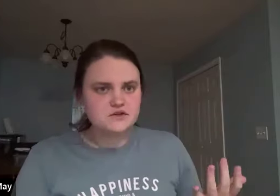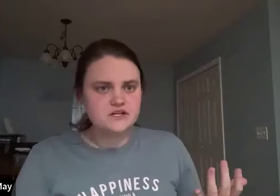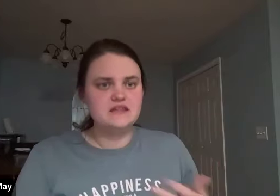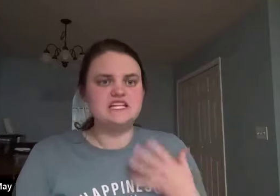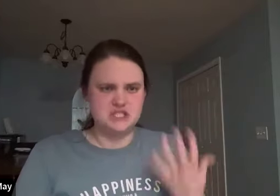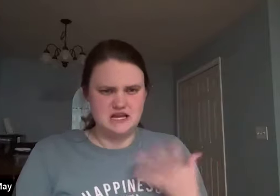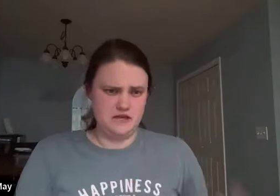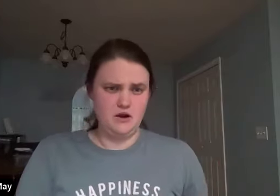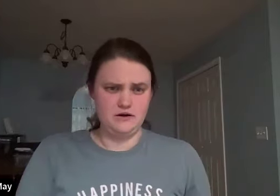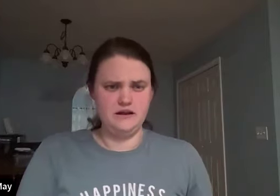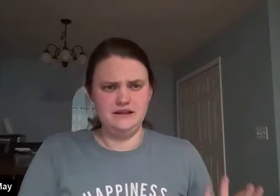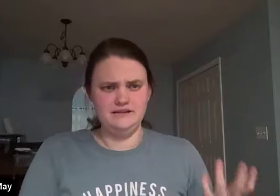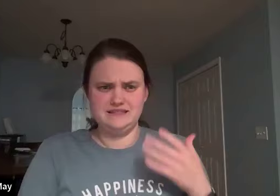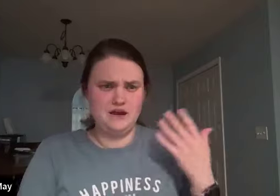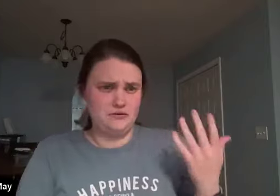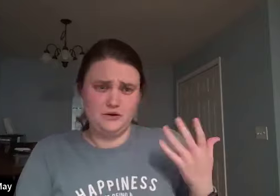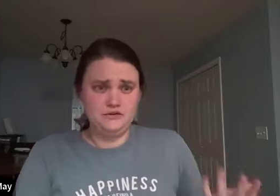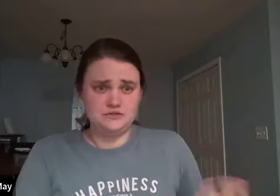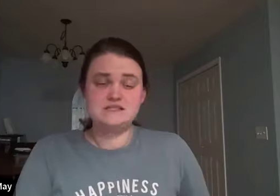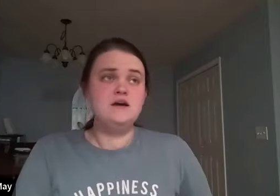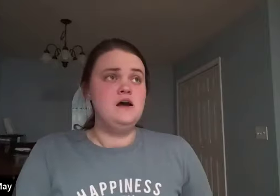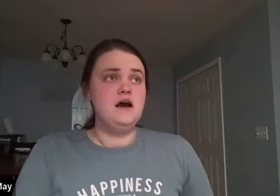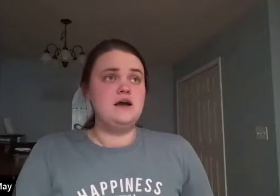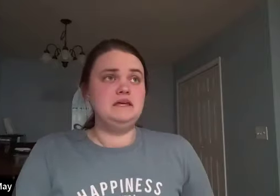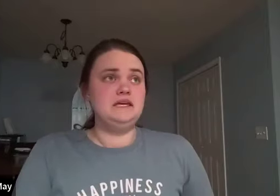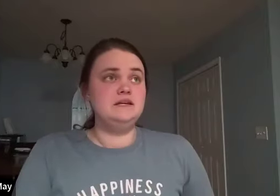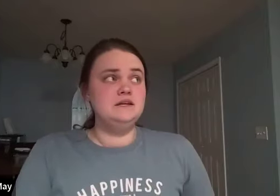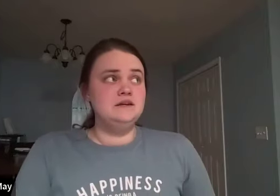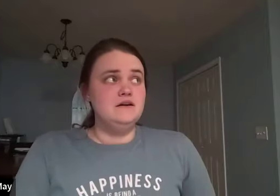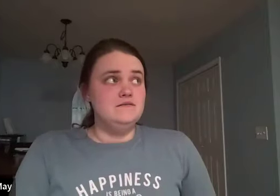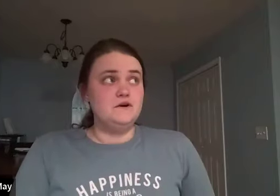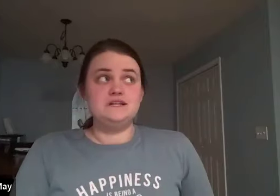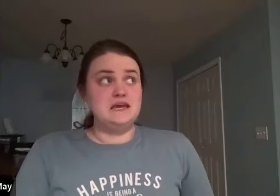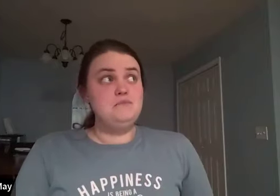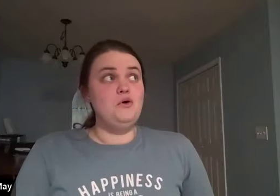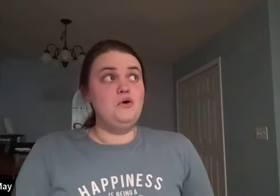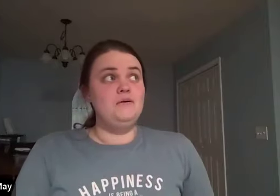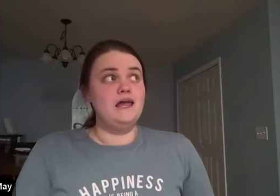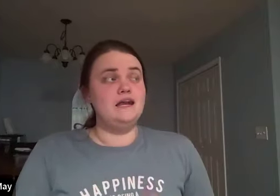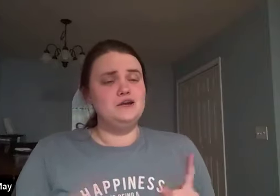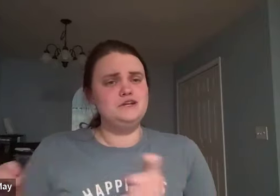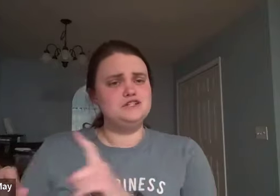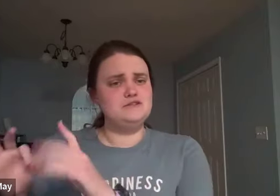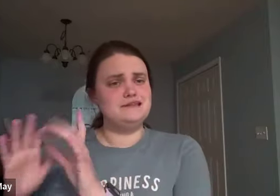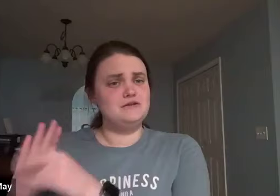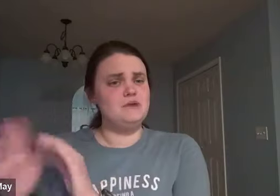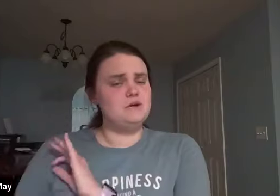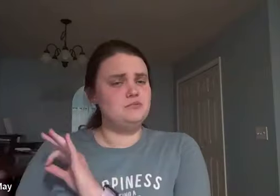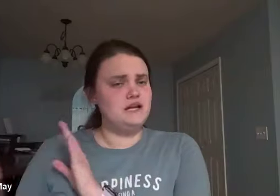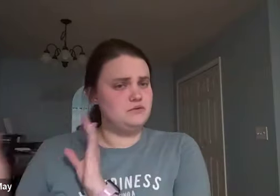anything. That's just how they are, and that's how their culture is. I mean, for example, and I know we usually do this later on, but I'm gonna bring it up real